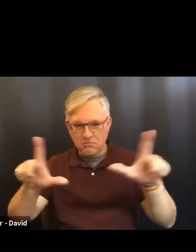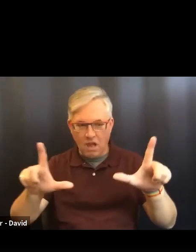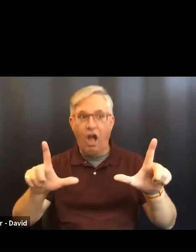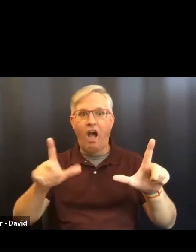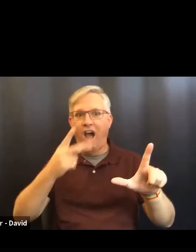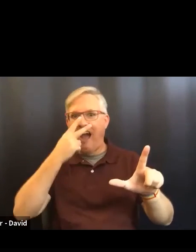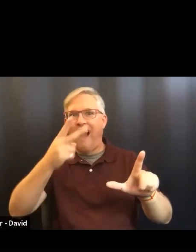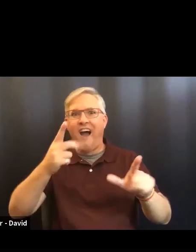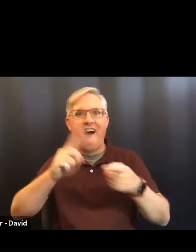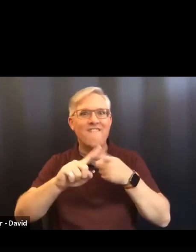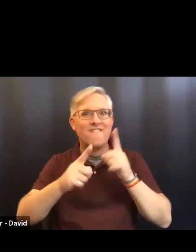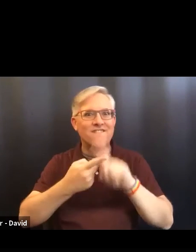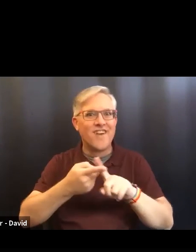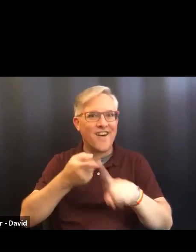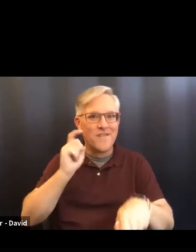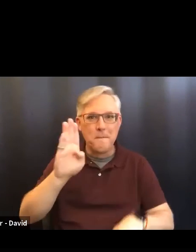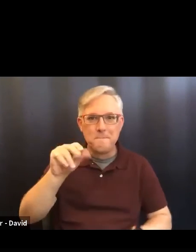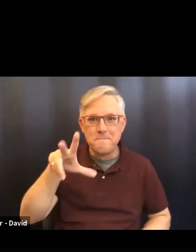Life.